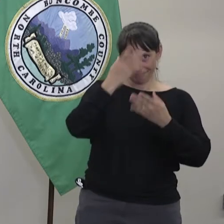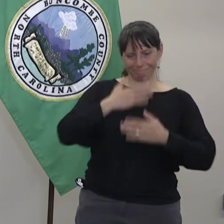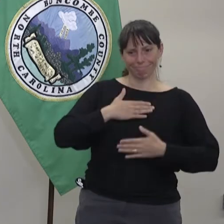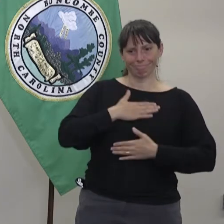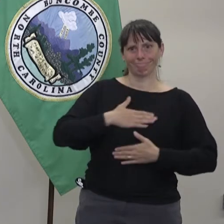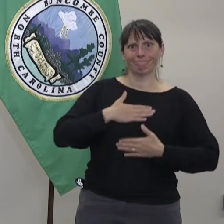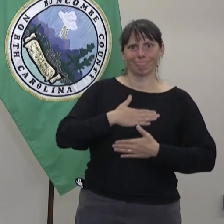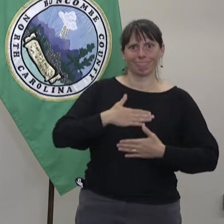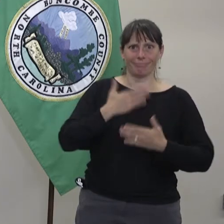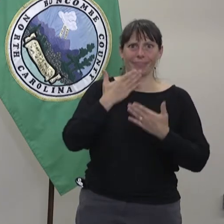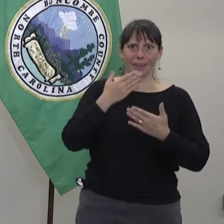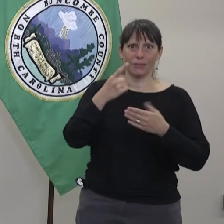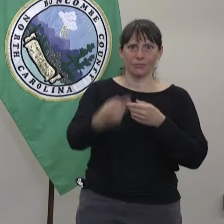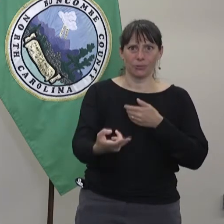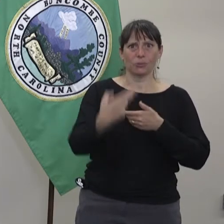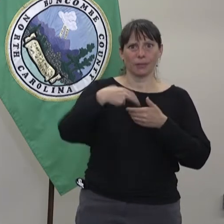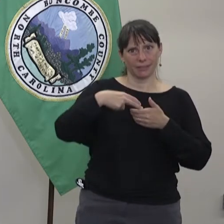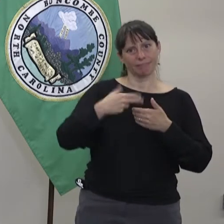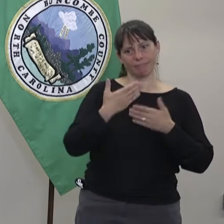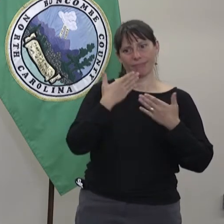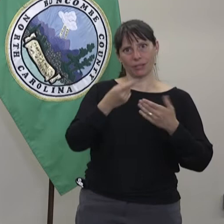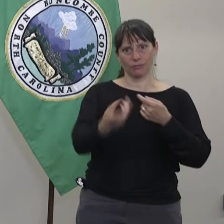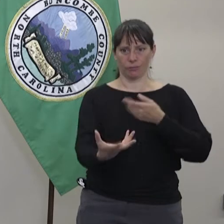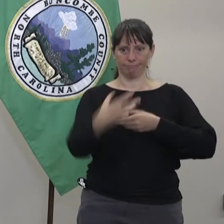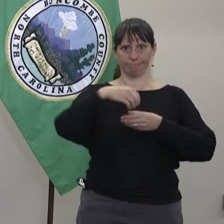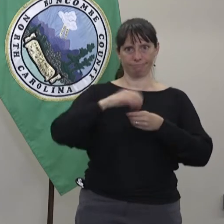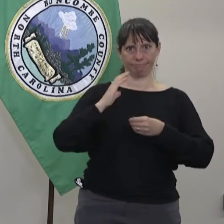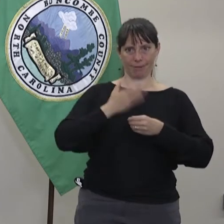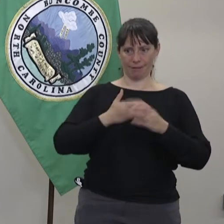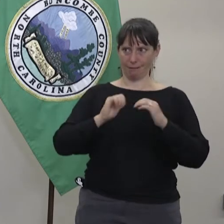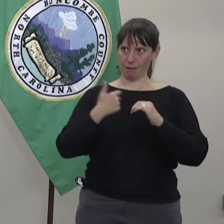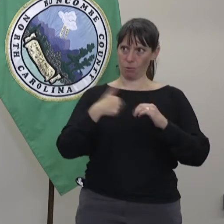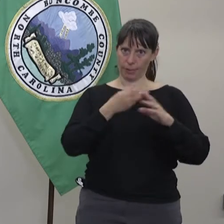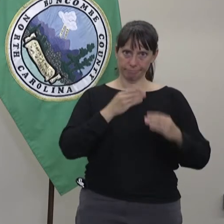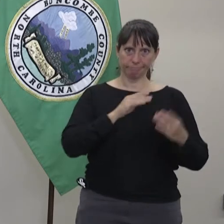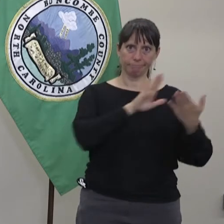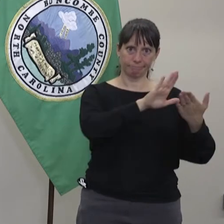response. As of today, there have been